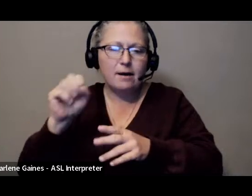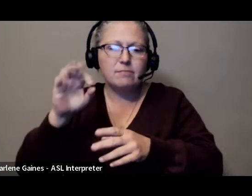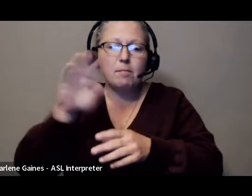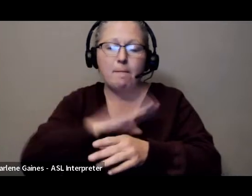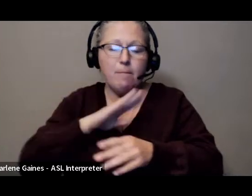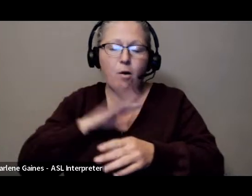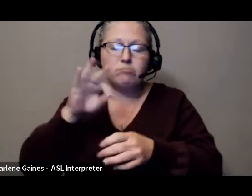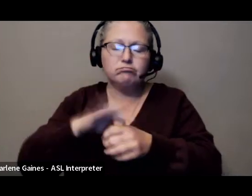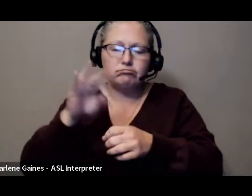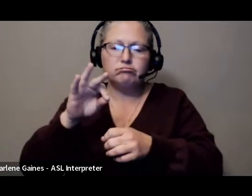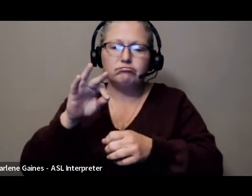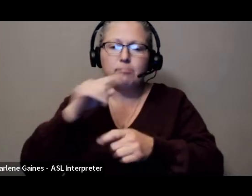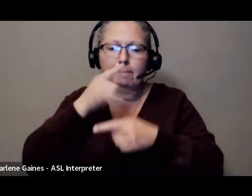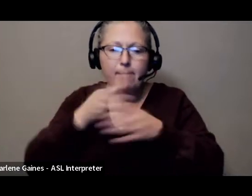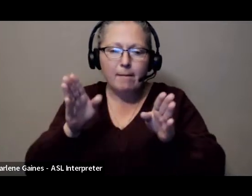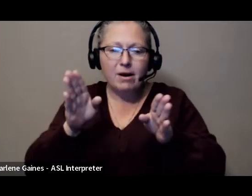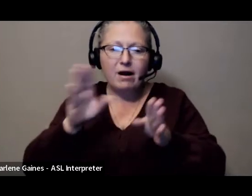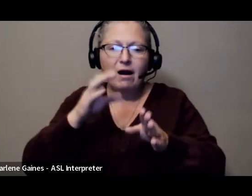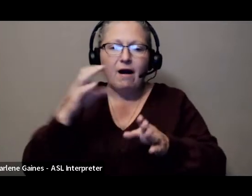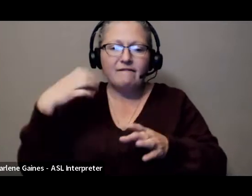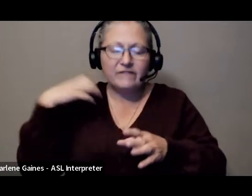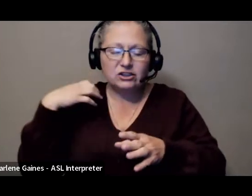entrusted with governing a community's public schools.